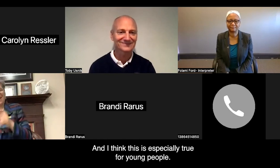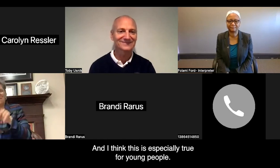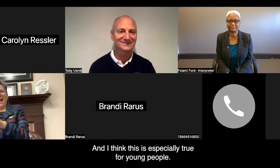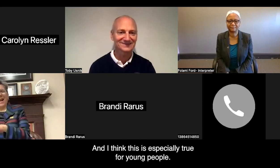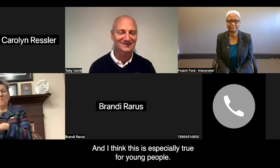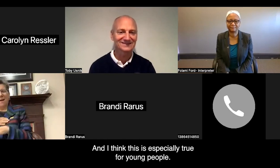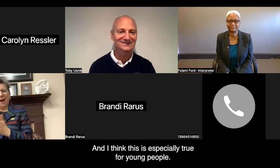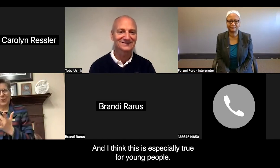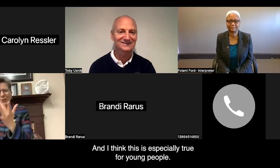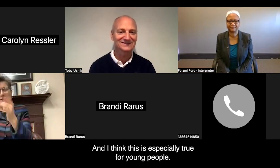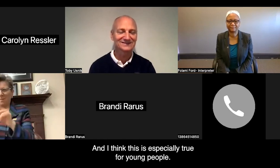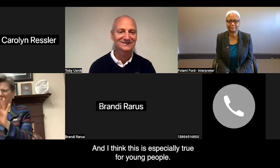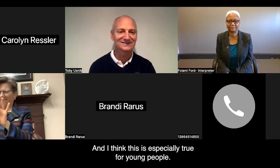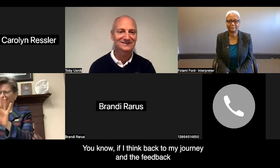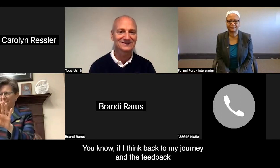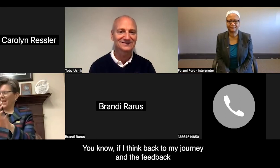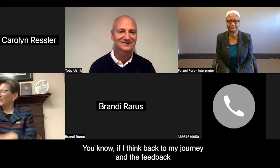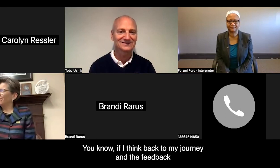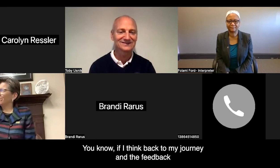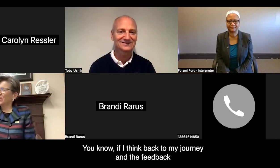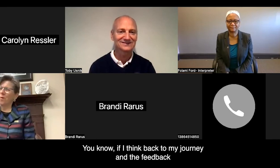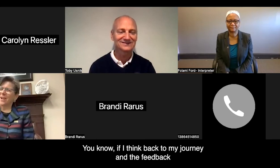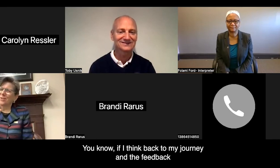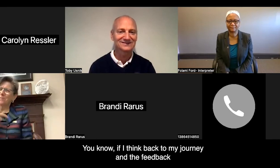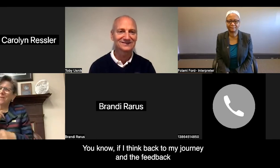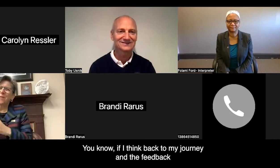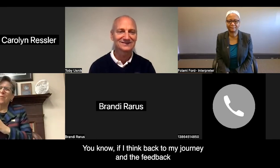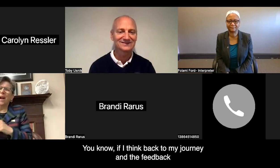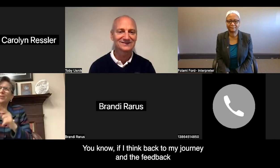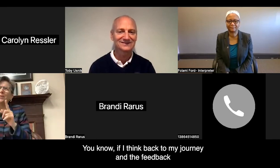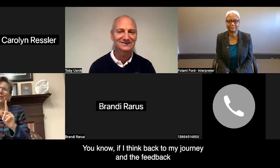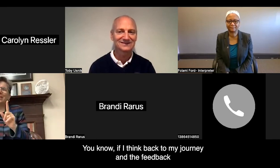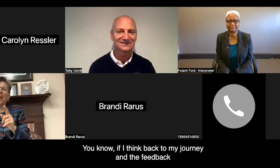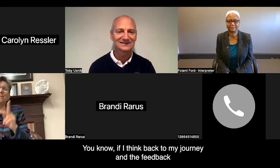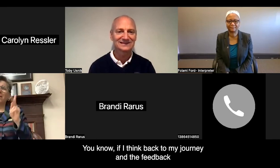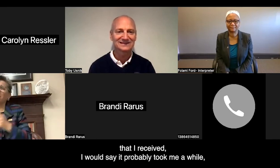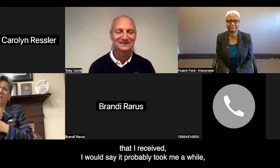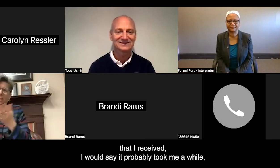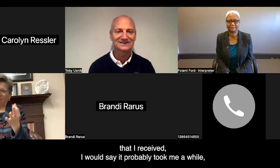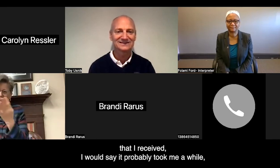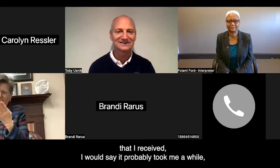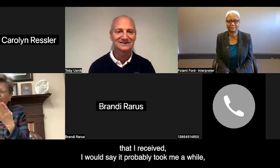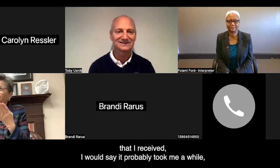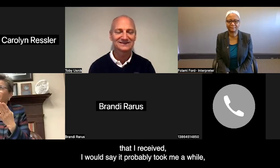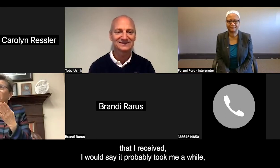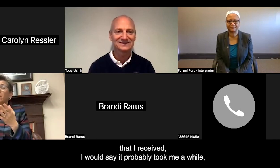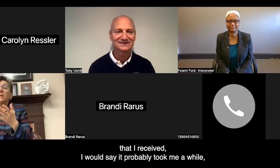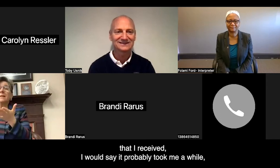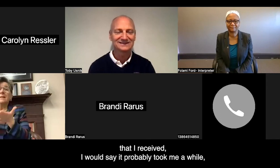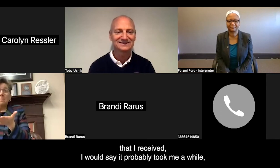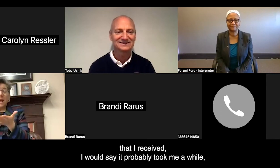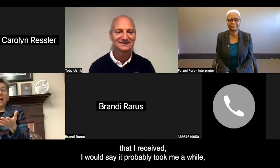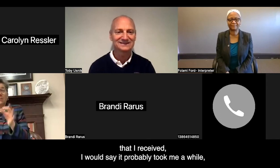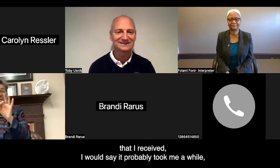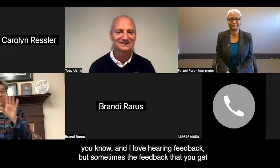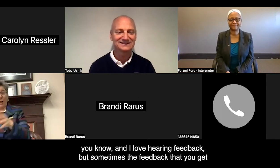for young people, you know, if I think back to my journey and the feedback that I received, I would say it probably took me a while, you